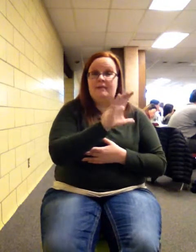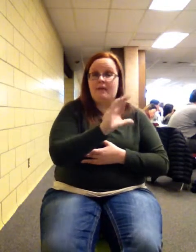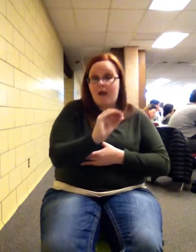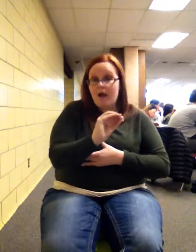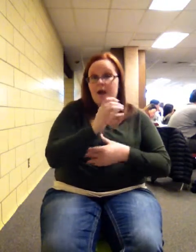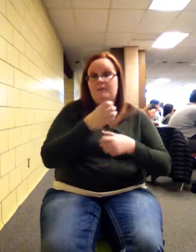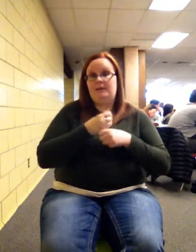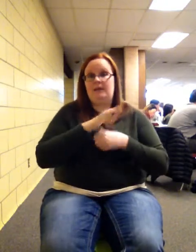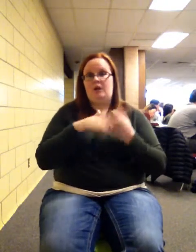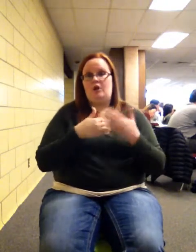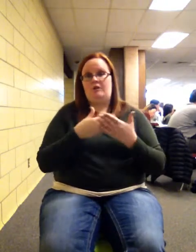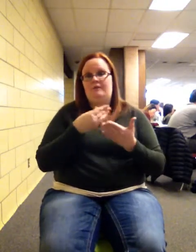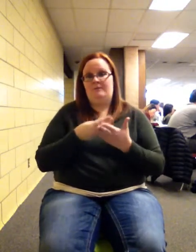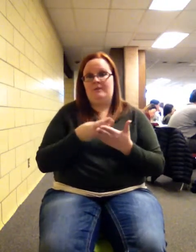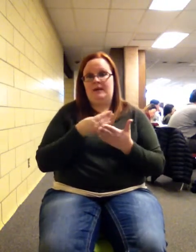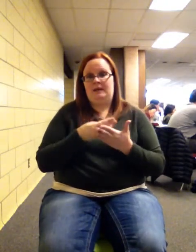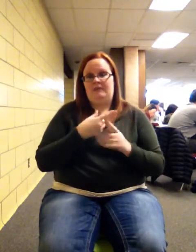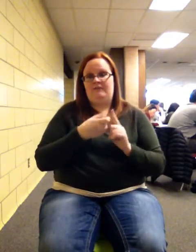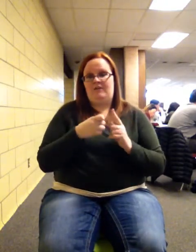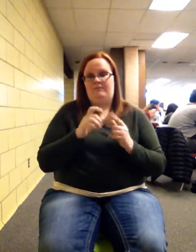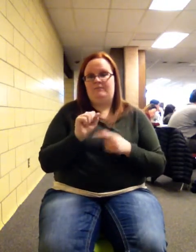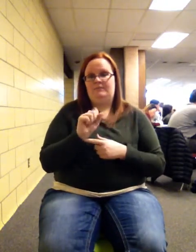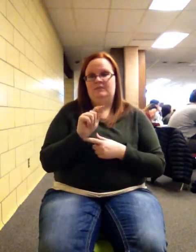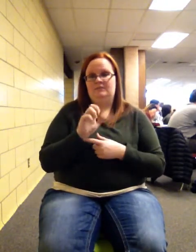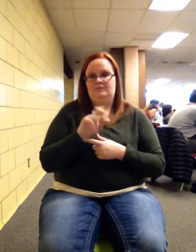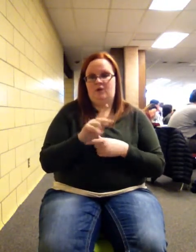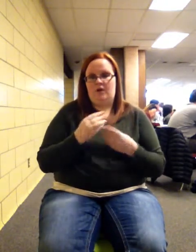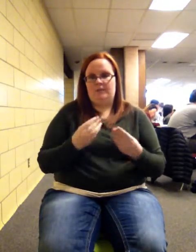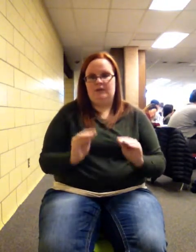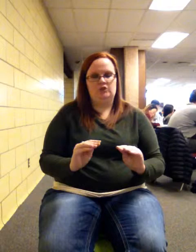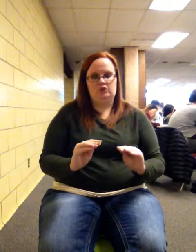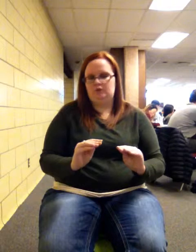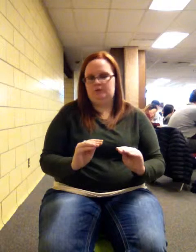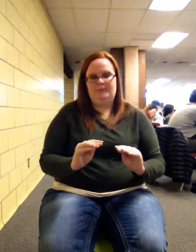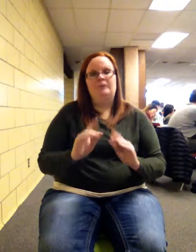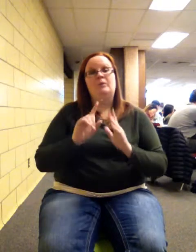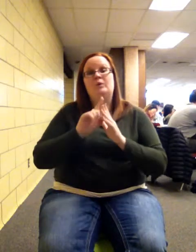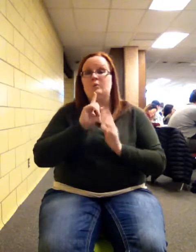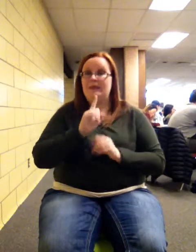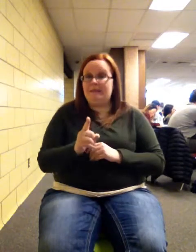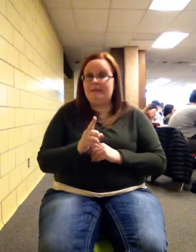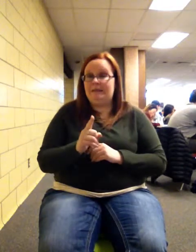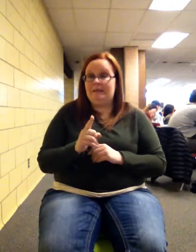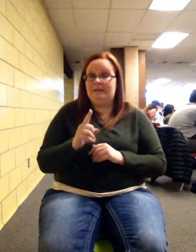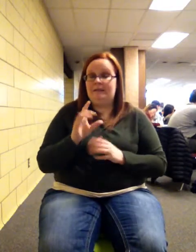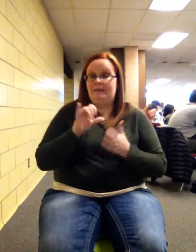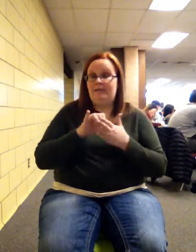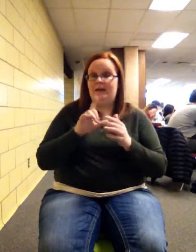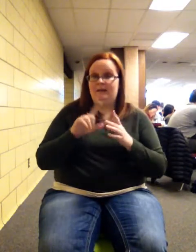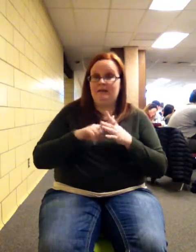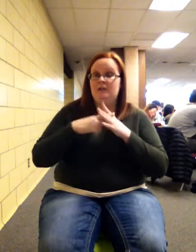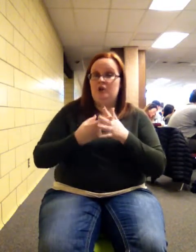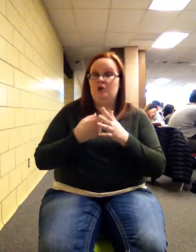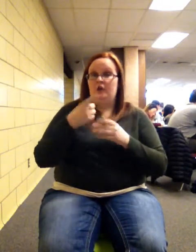being sold. When really, in an initial public offering, what can happen is that can be